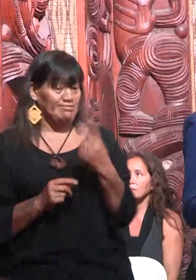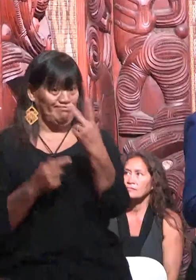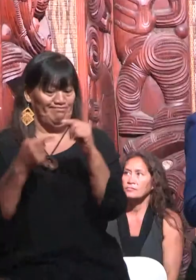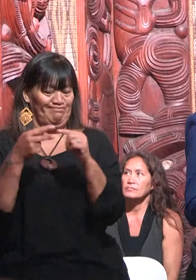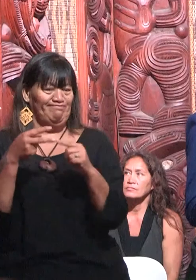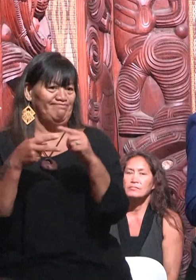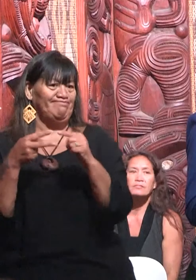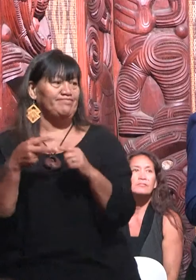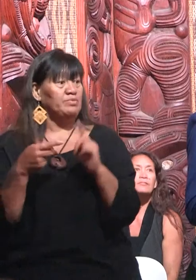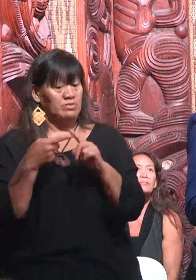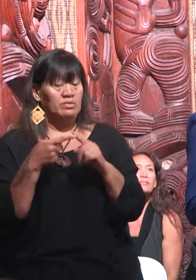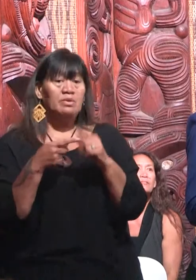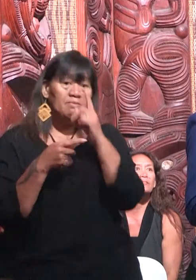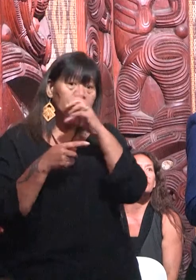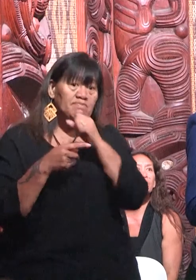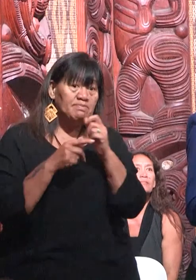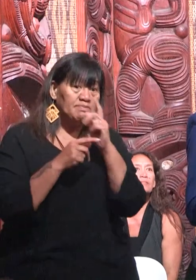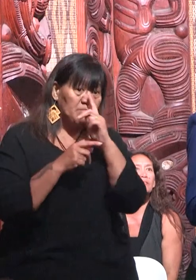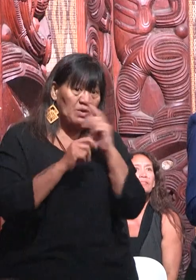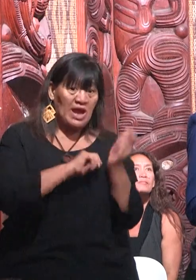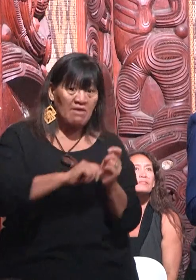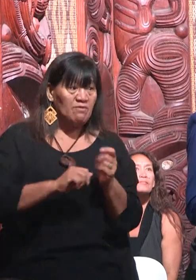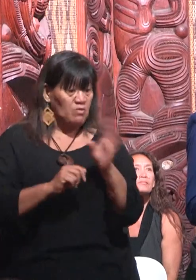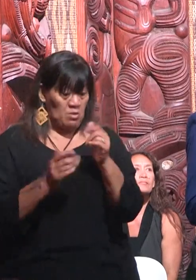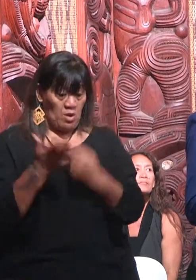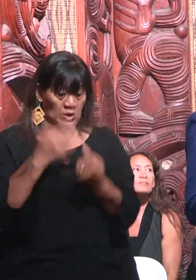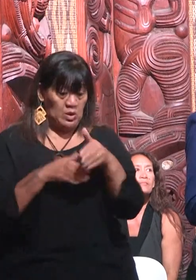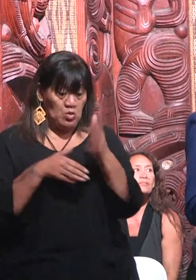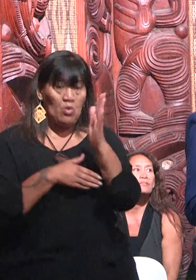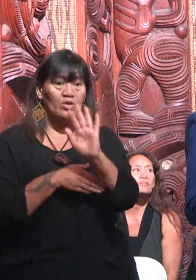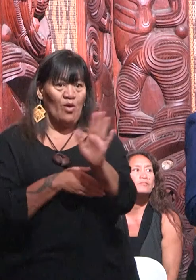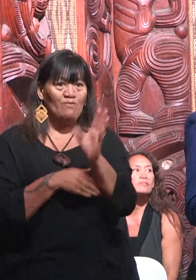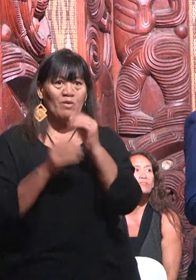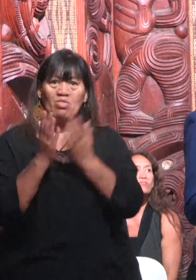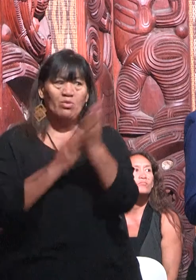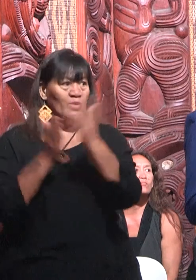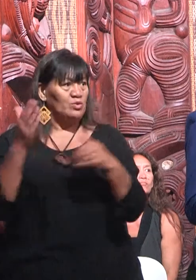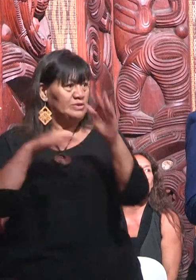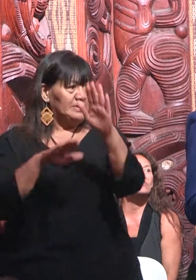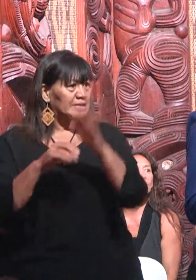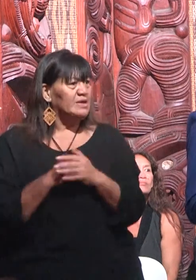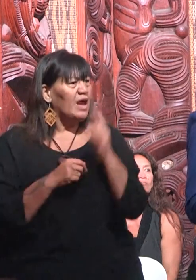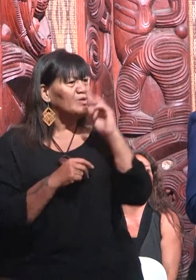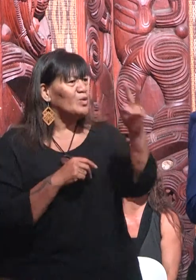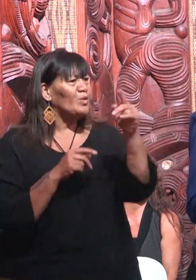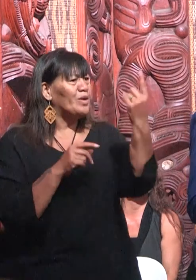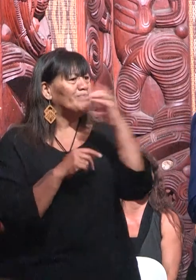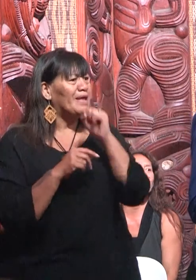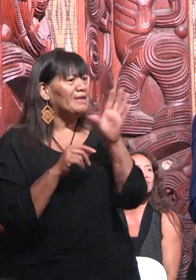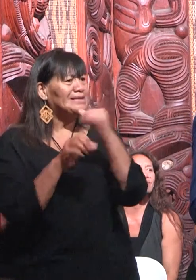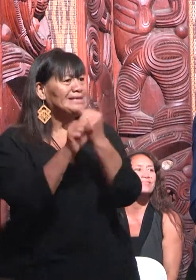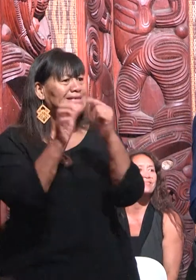2 points, the carvers came from various parts of the country. I see Riki Rangi Gage from Te Whanau